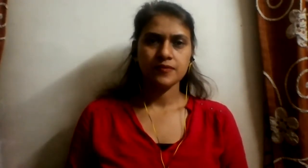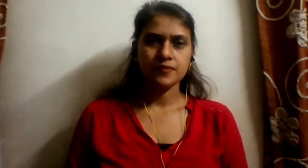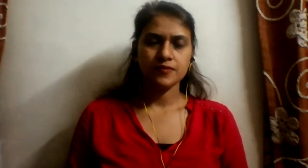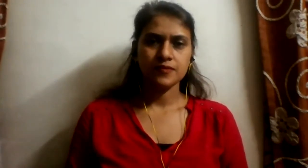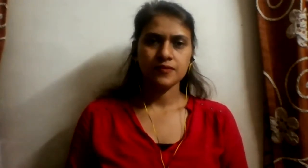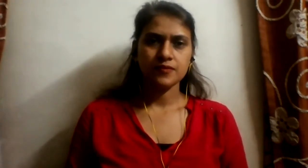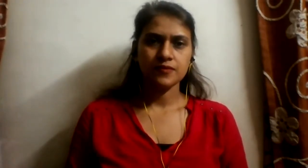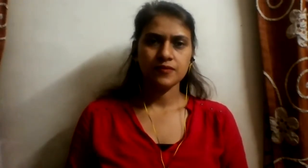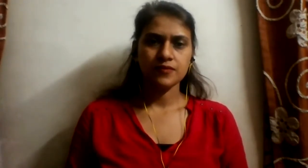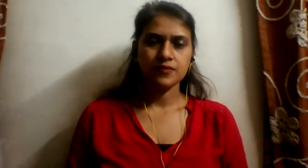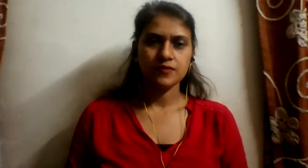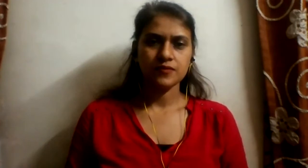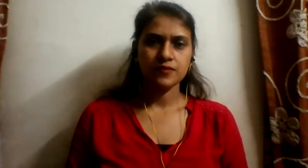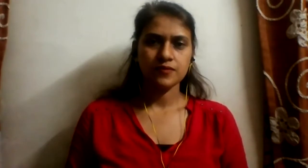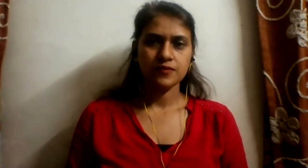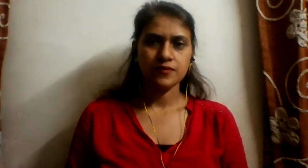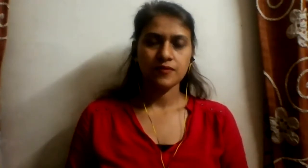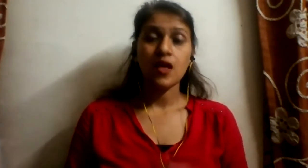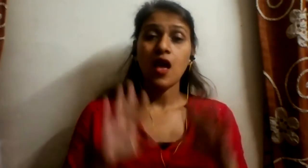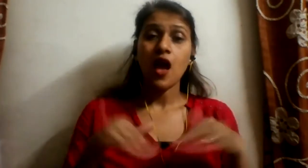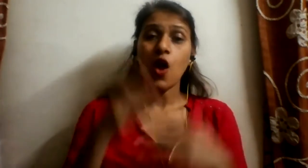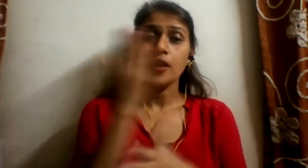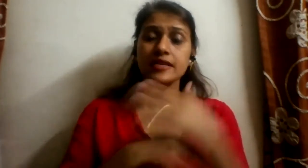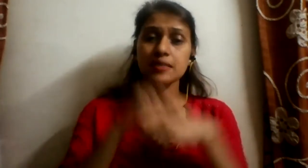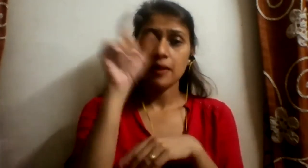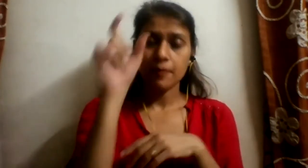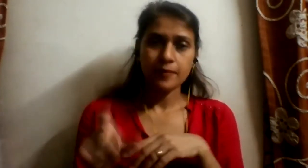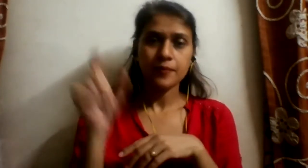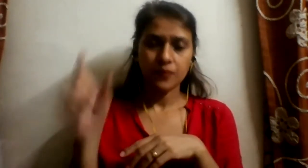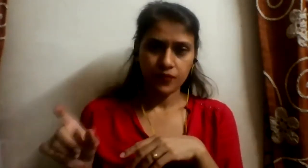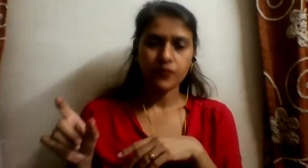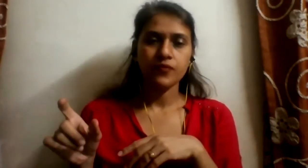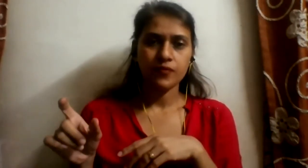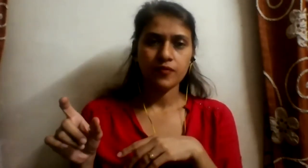how persons with disabilities can not just be